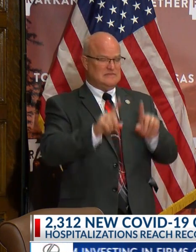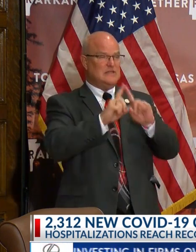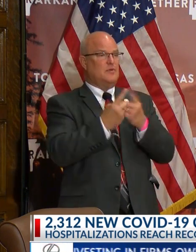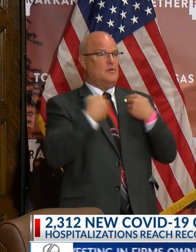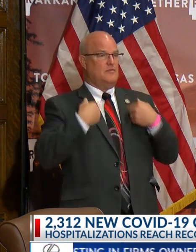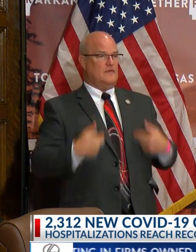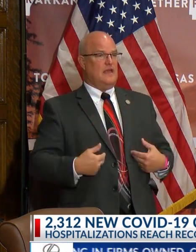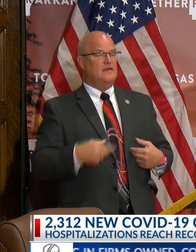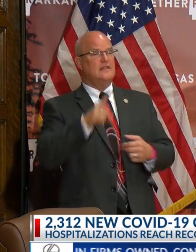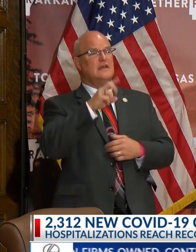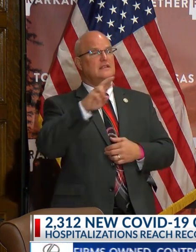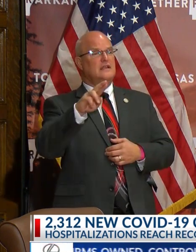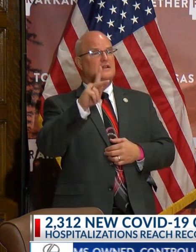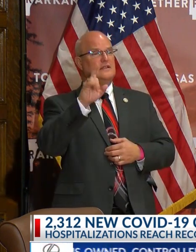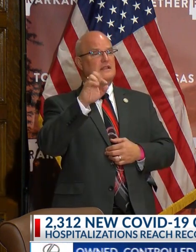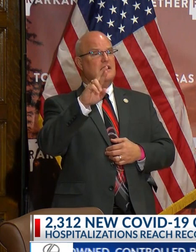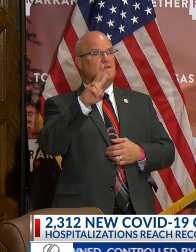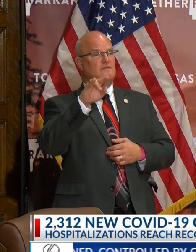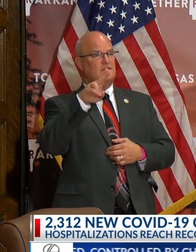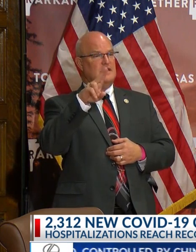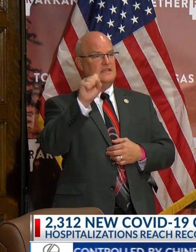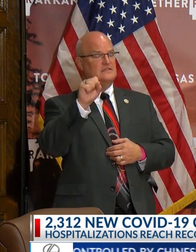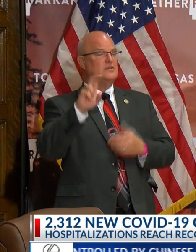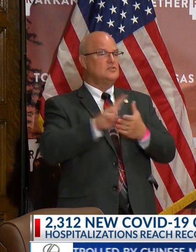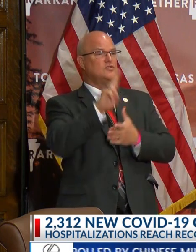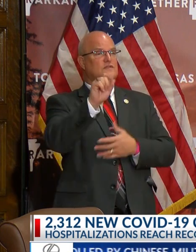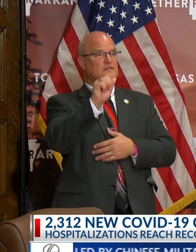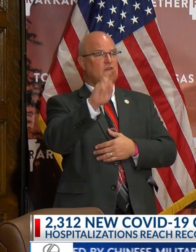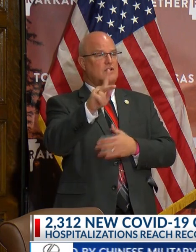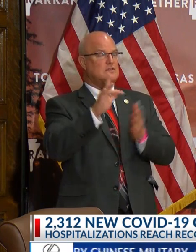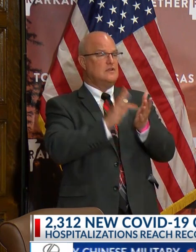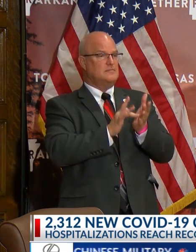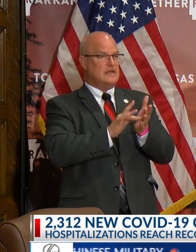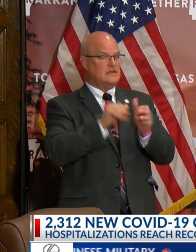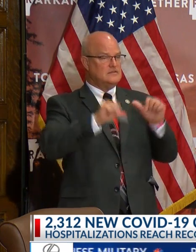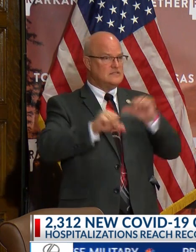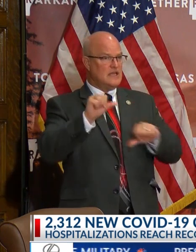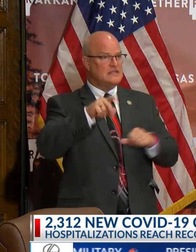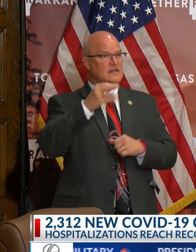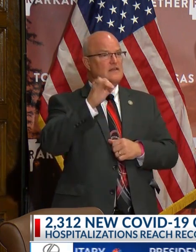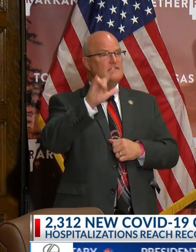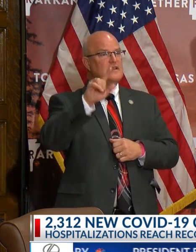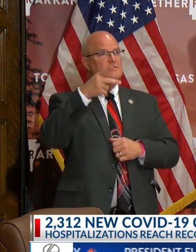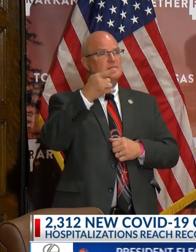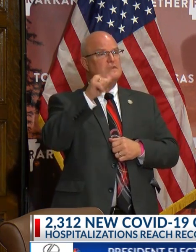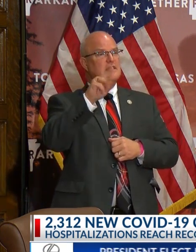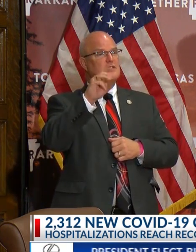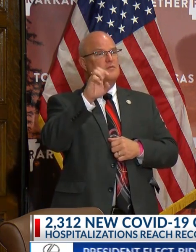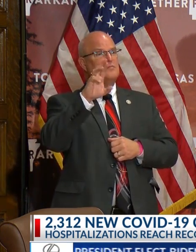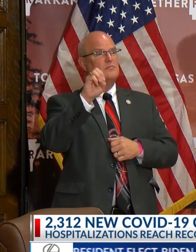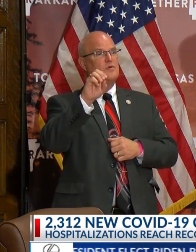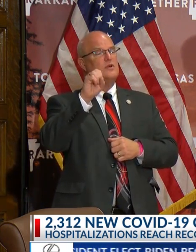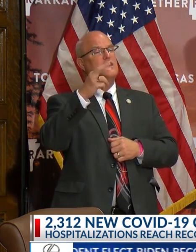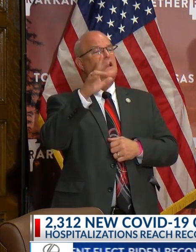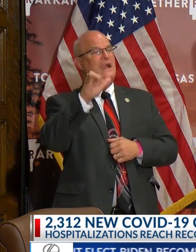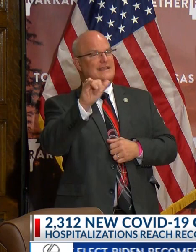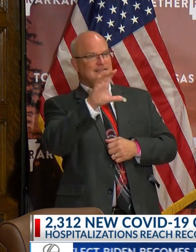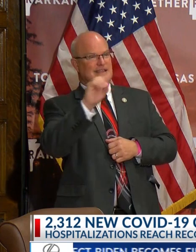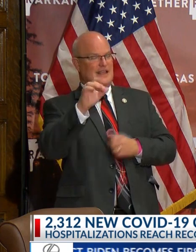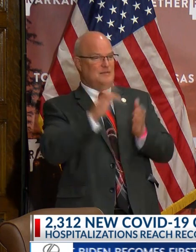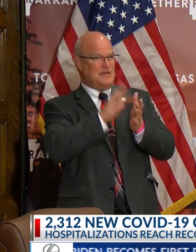Health, Dr. Kier Villas, University of Arkansas Medical Sciences, Philip Gilmore, CEO of Ashley County Medical